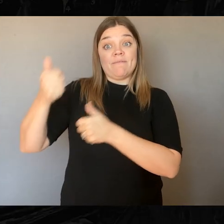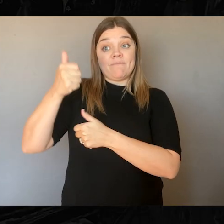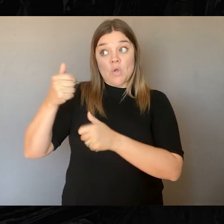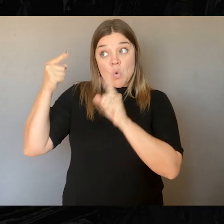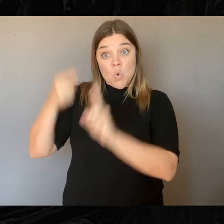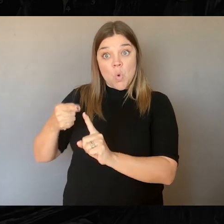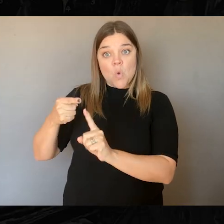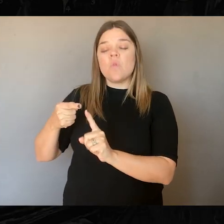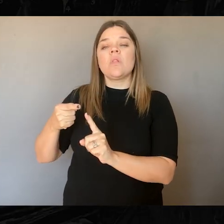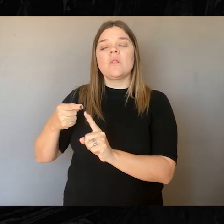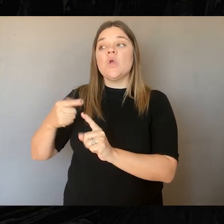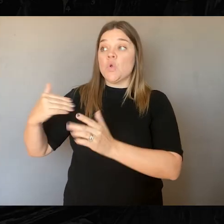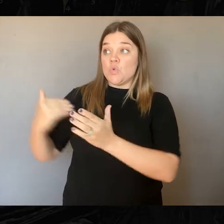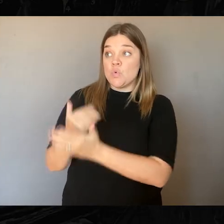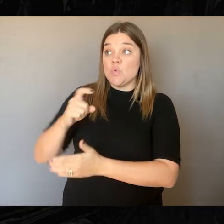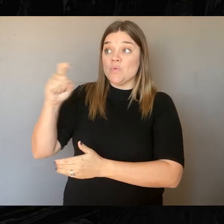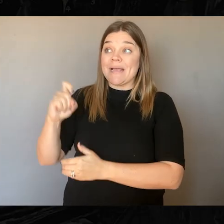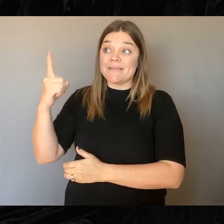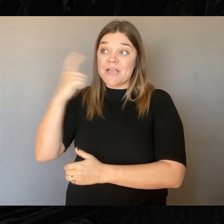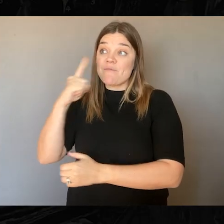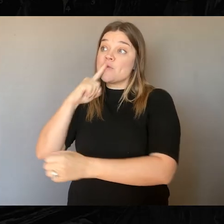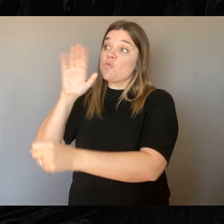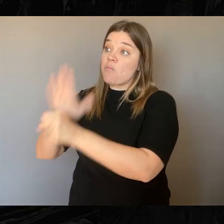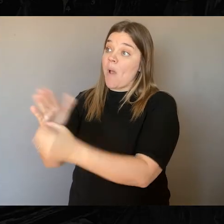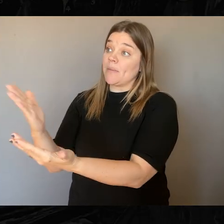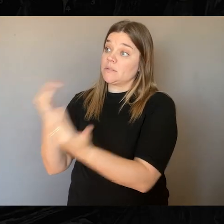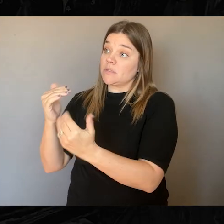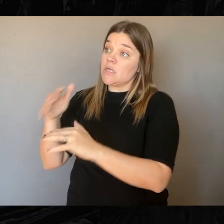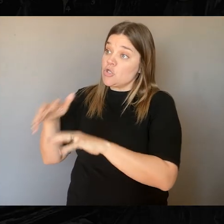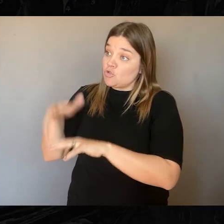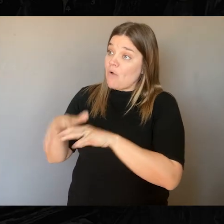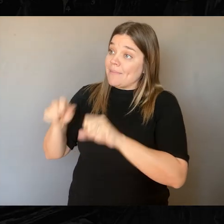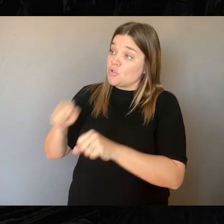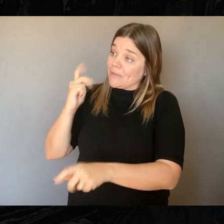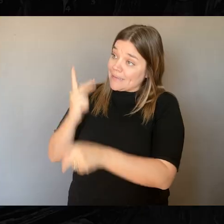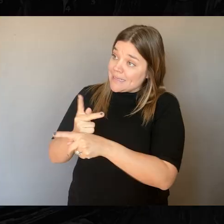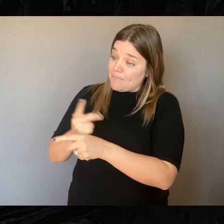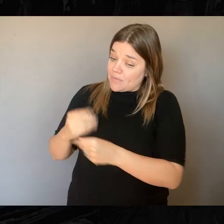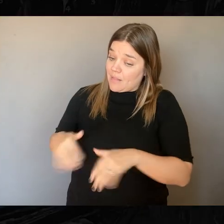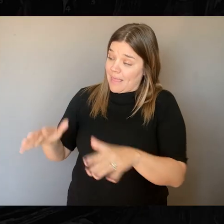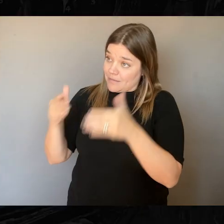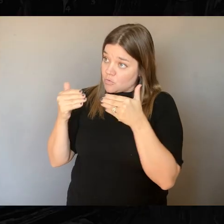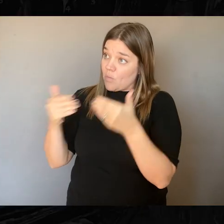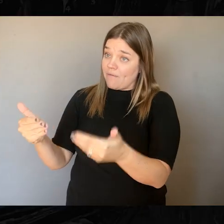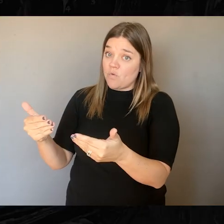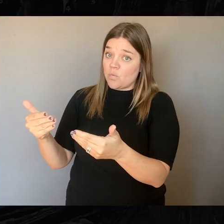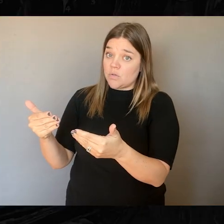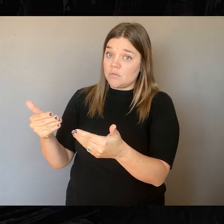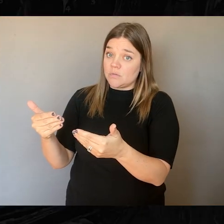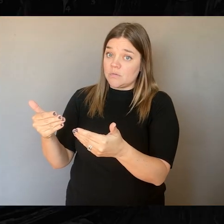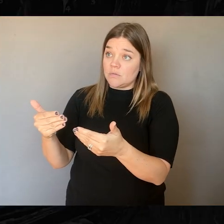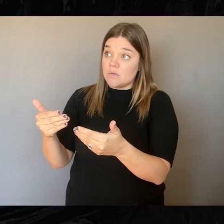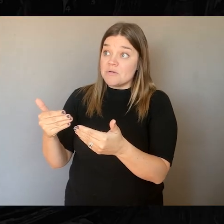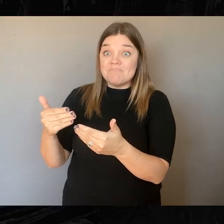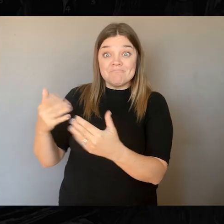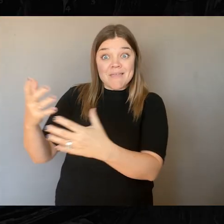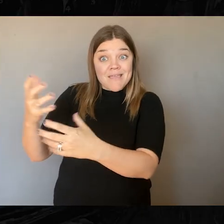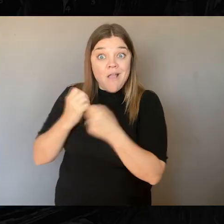get the new Texas government to promise that the tribes could keep their lands going forward. And he got what he